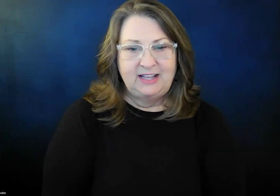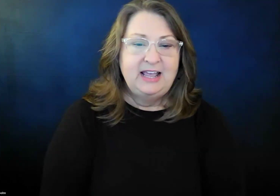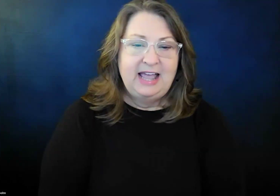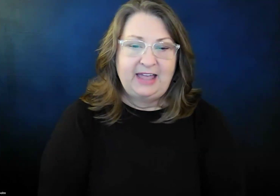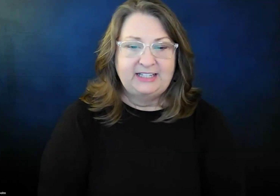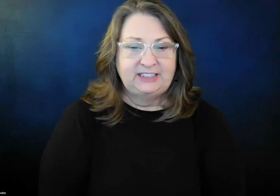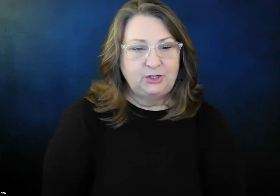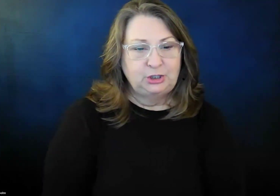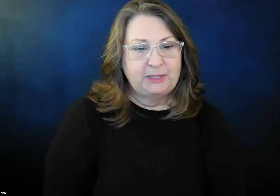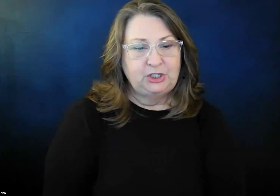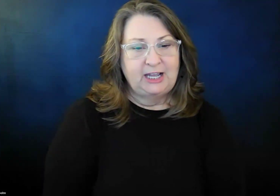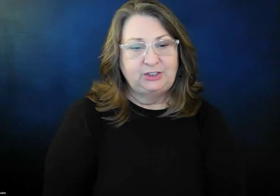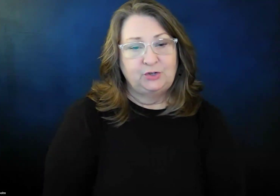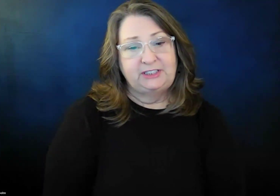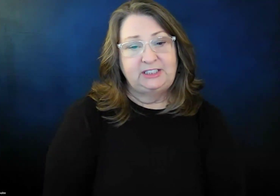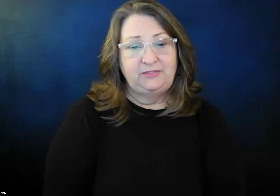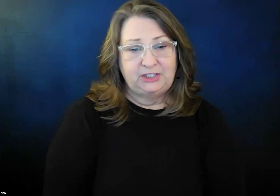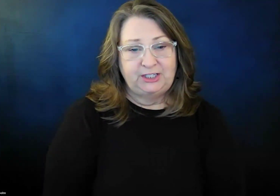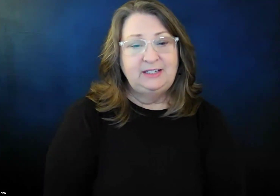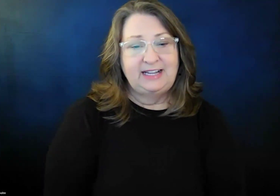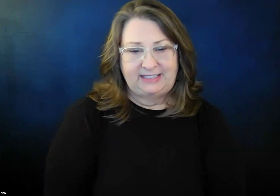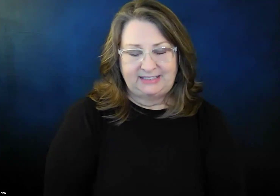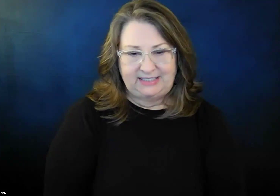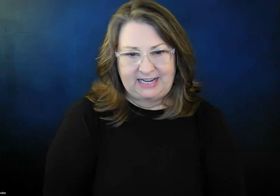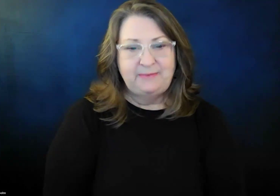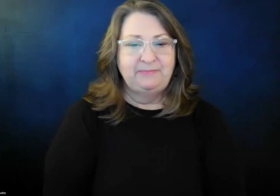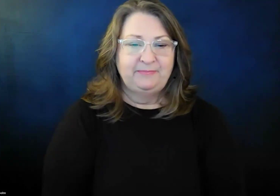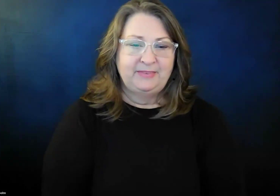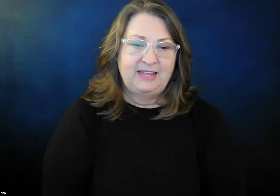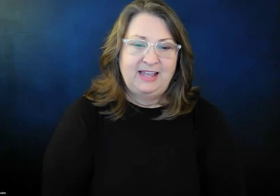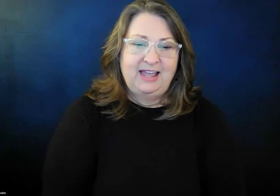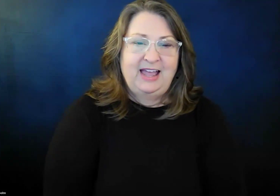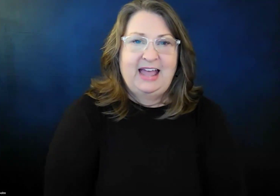DHHS, and that's under Specialized Services Division, SSD.